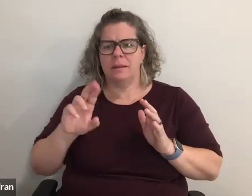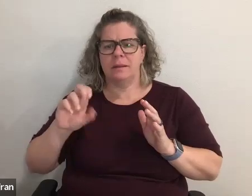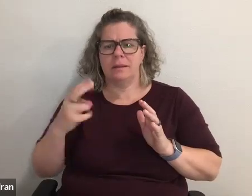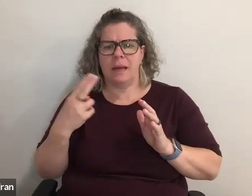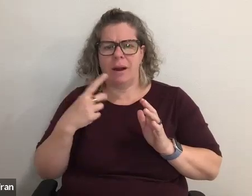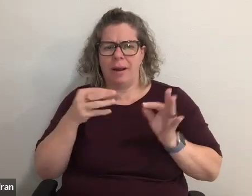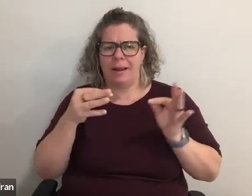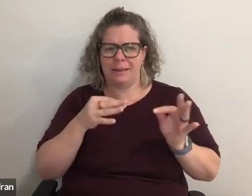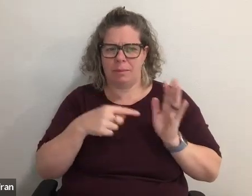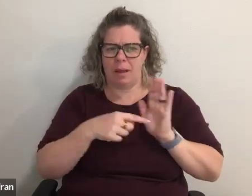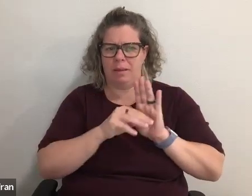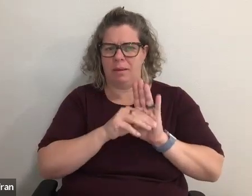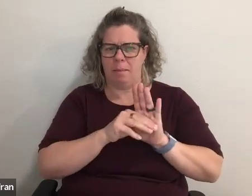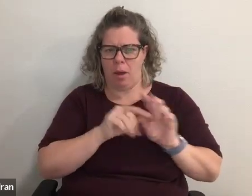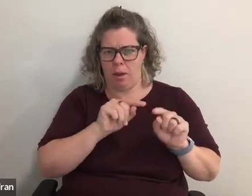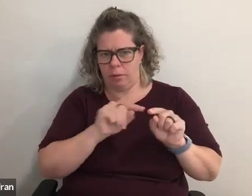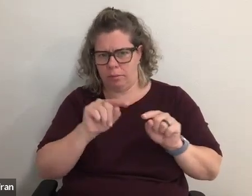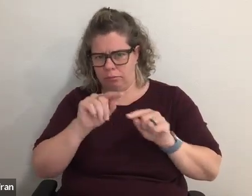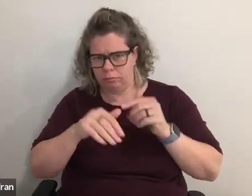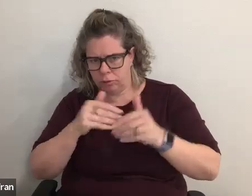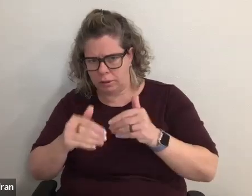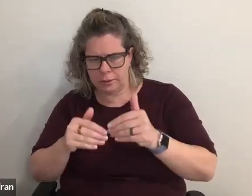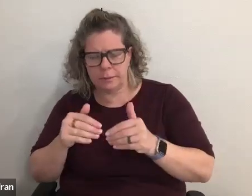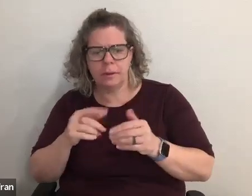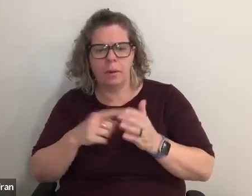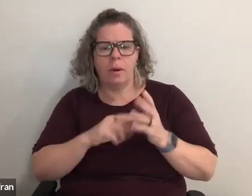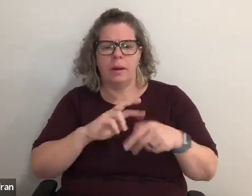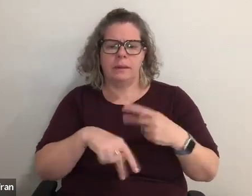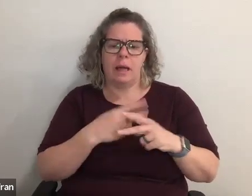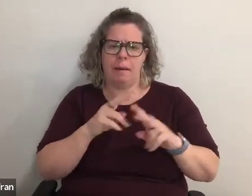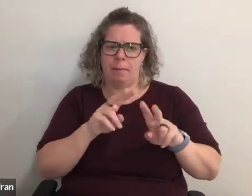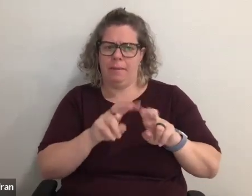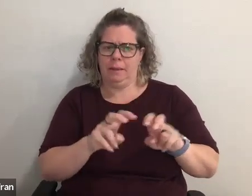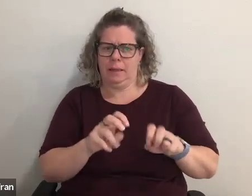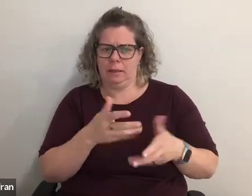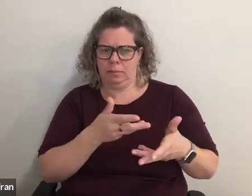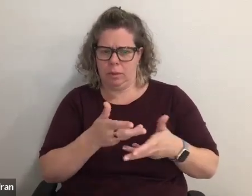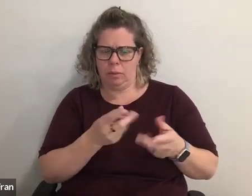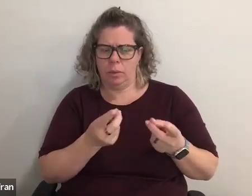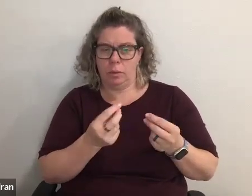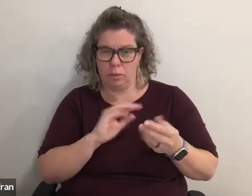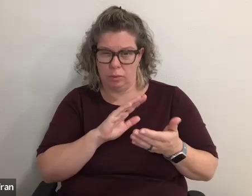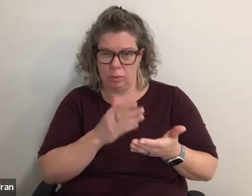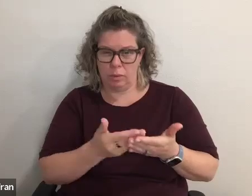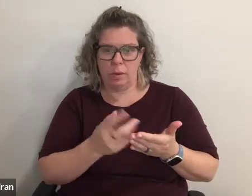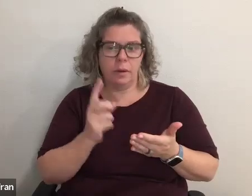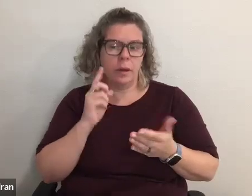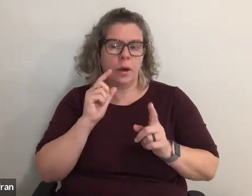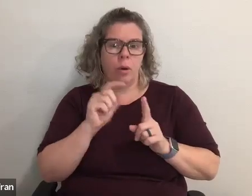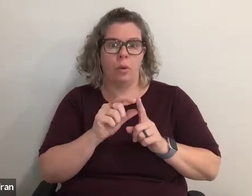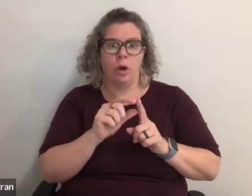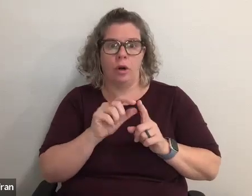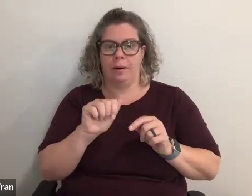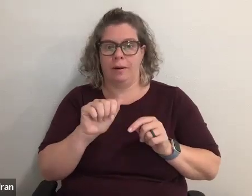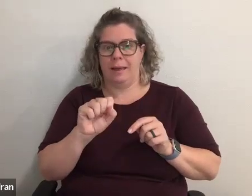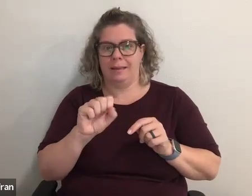out to see them and what the type of assessment we're going to be doing when we get there Oftentimes we hear word assessment, and when we're